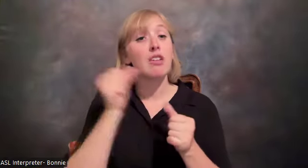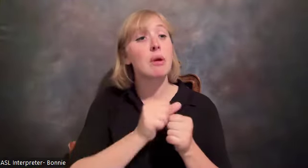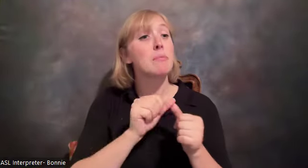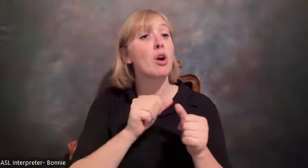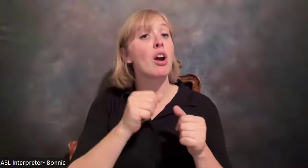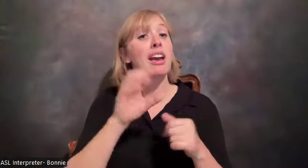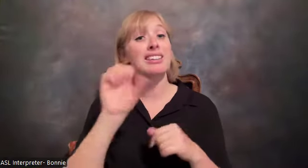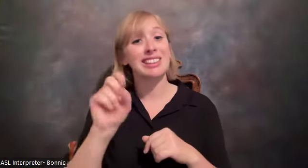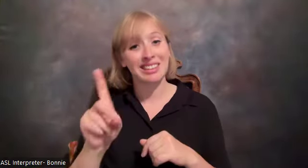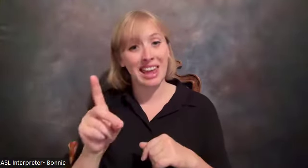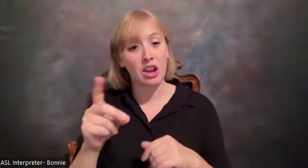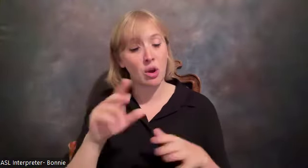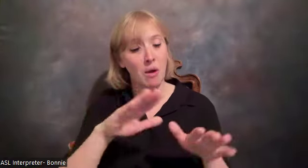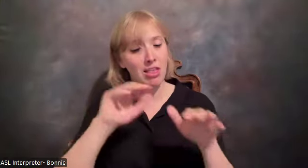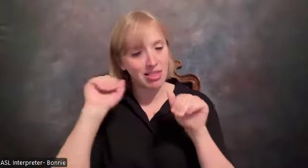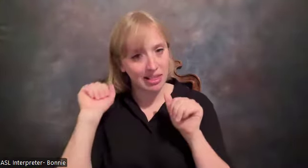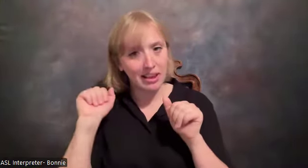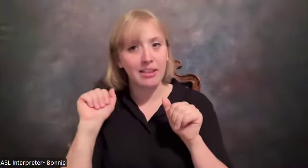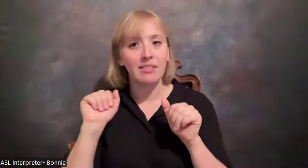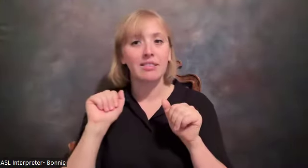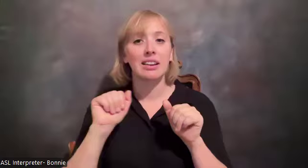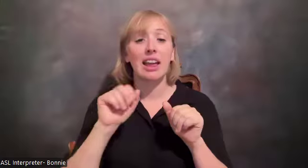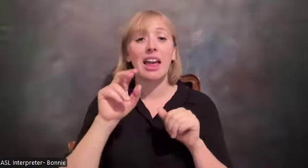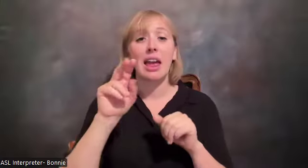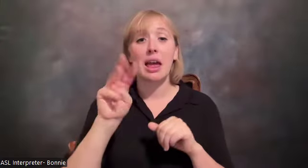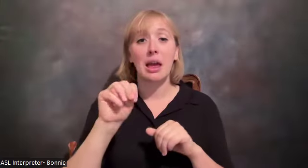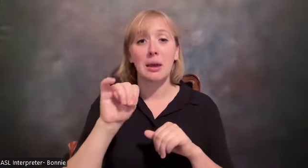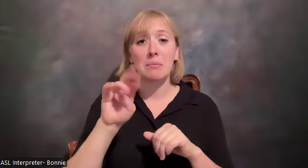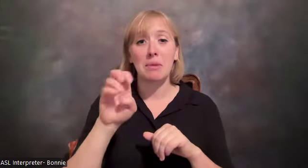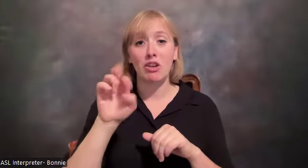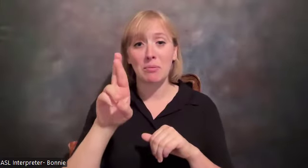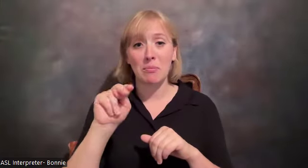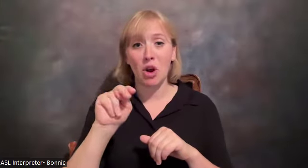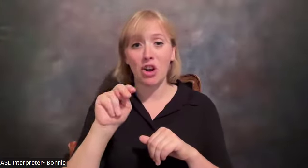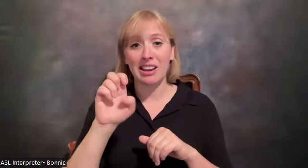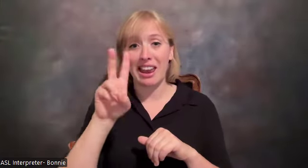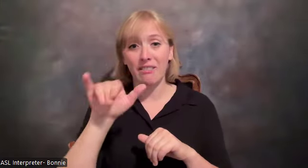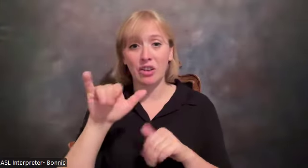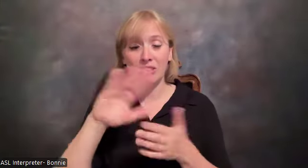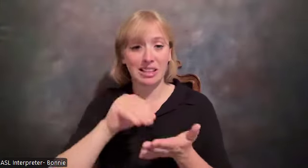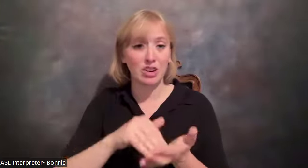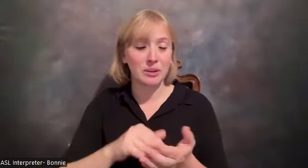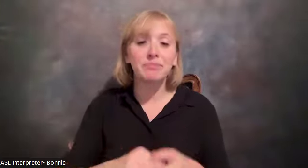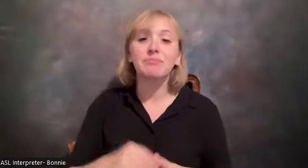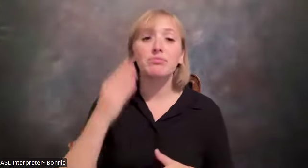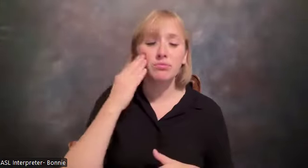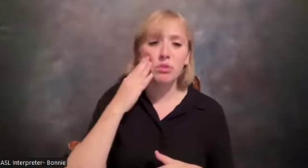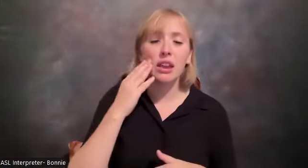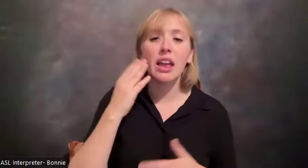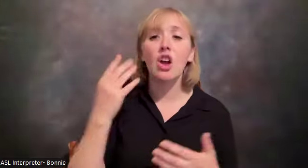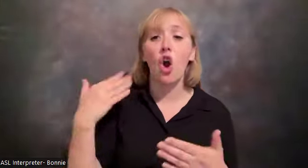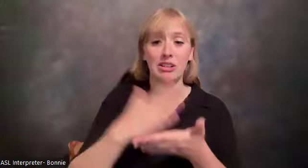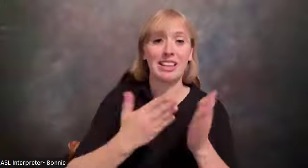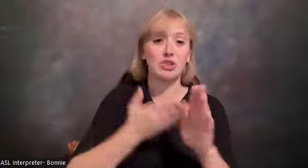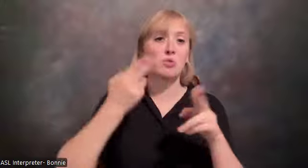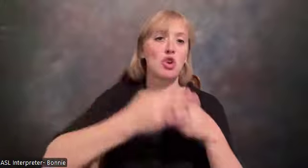the north end of San Diego, up in the Miramar Naval Air Station. That's actually where the Top Gun pilot school was. Our treatment center was there. And so our little section was called